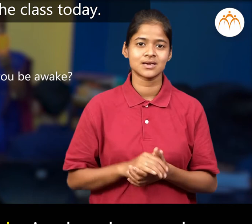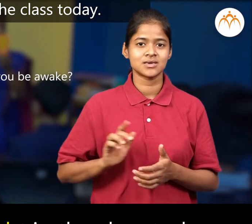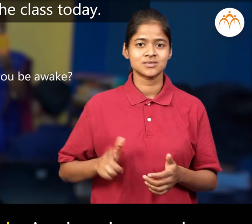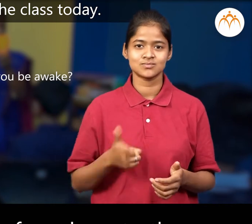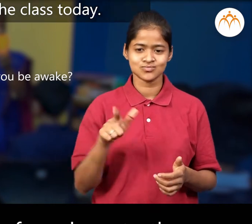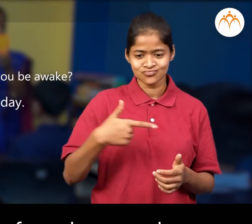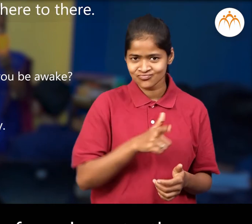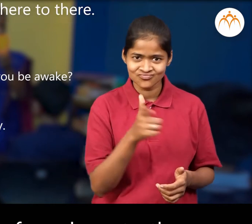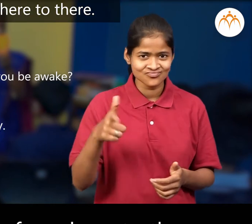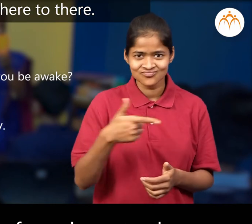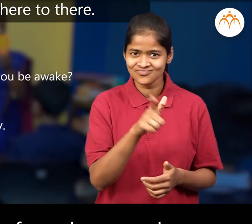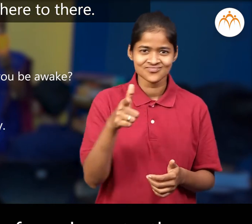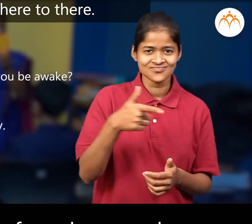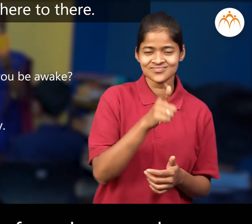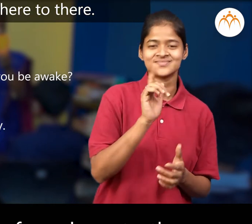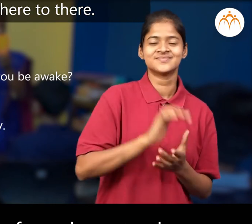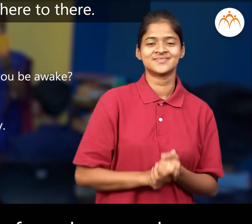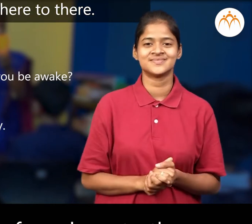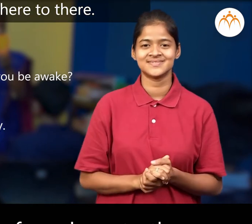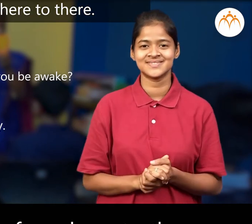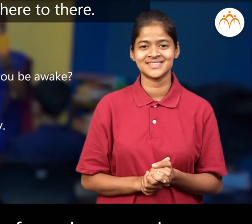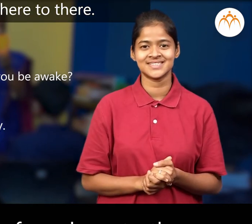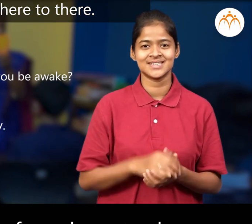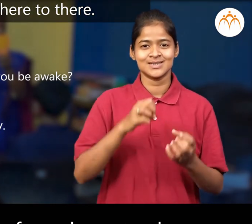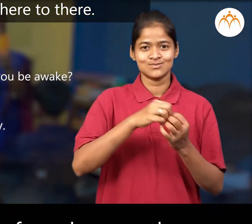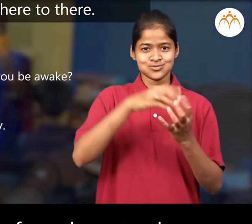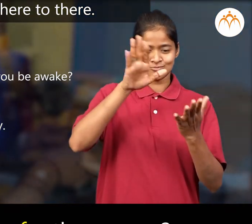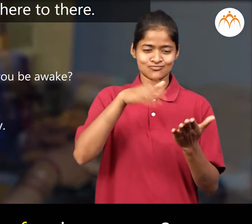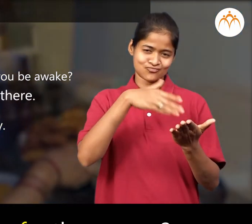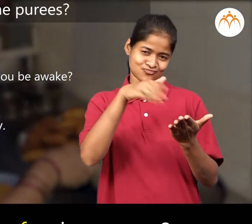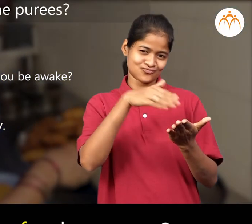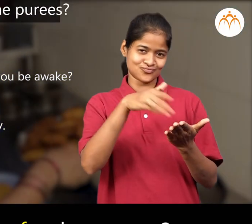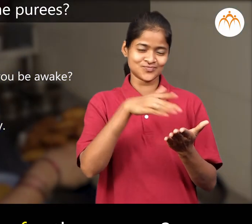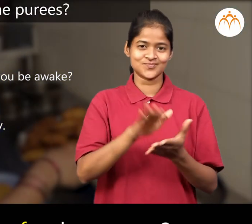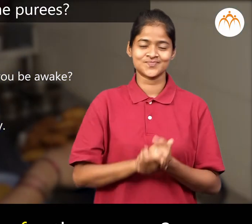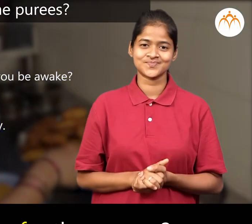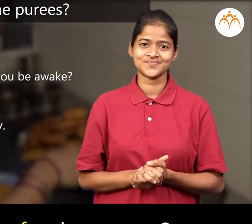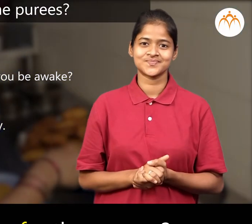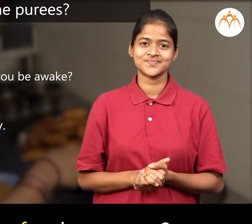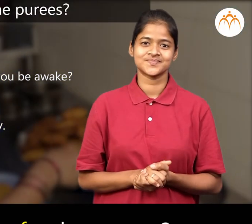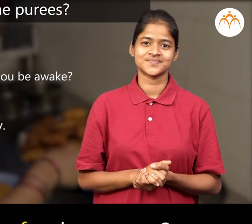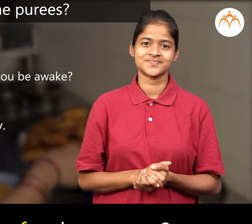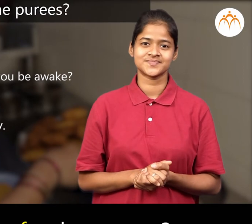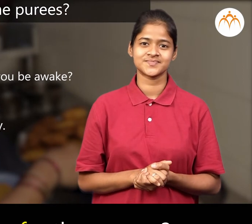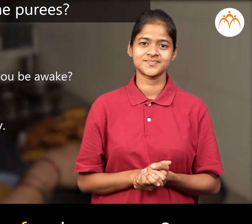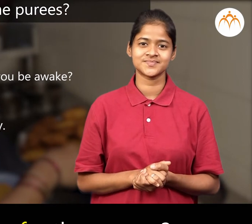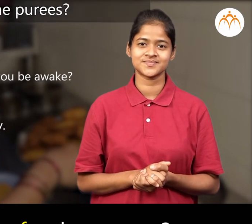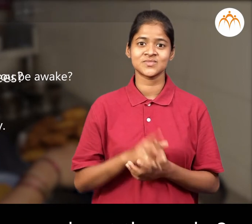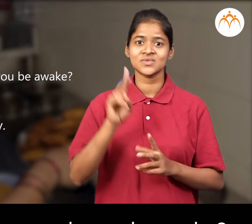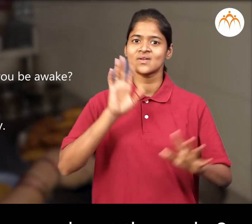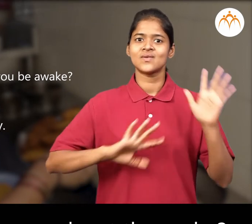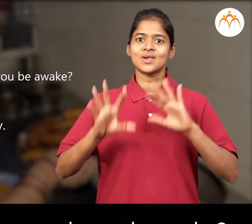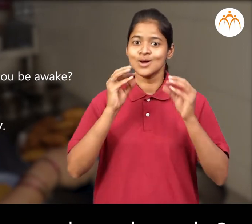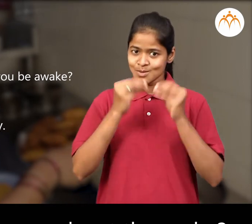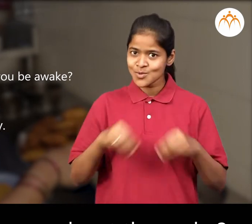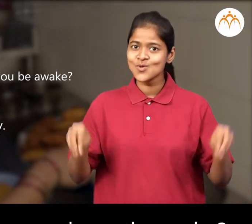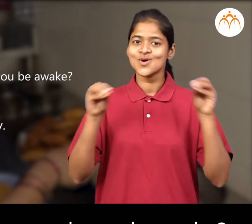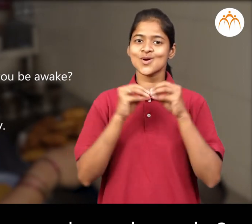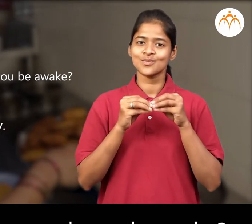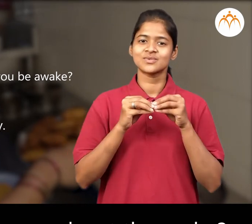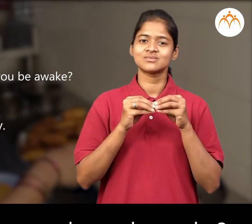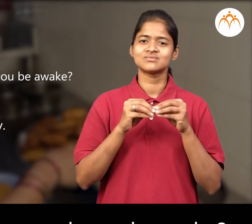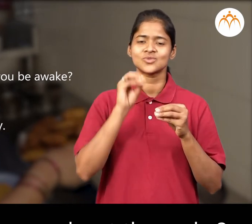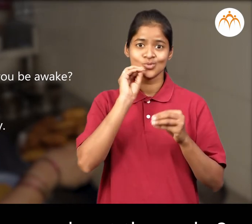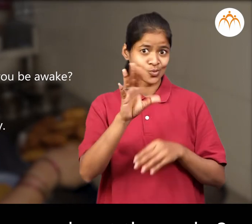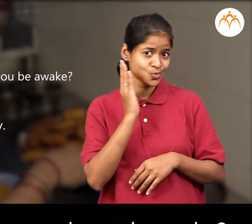Look, the rat ran from here to there. Did someone fry the puris? Now, what can you